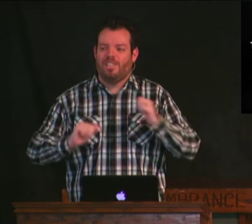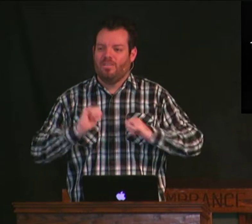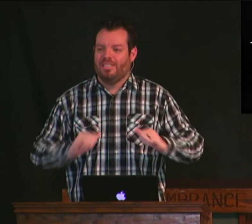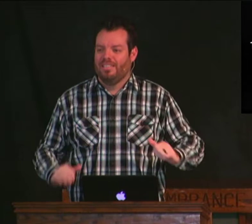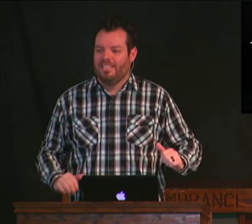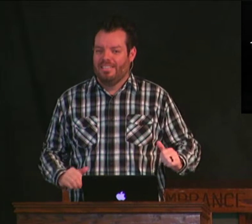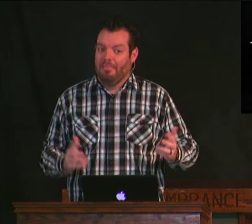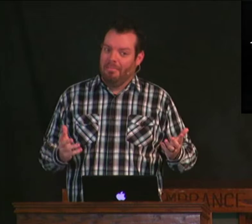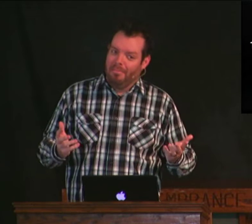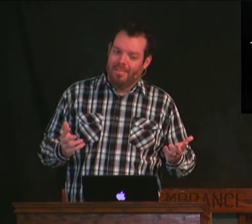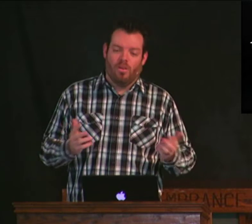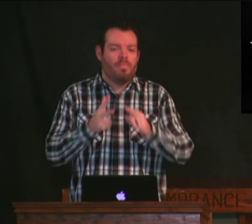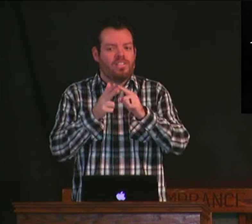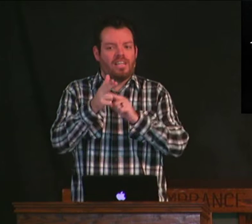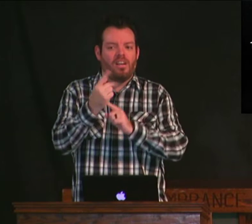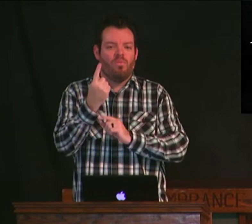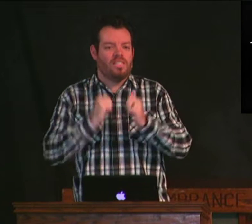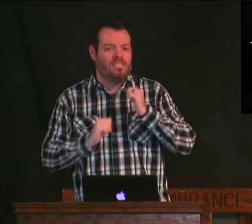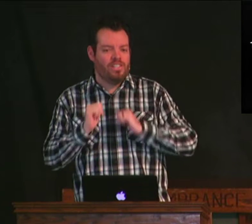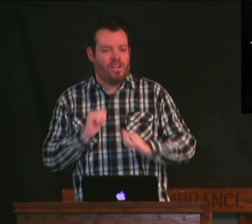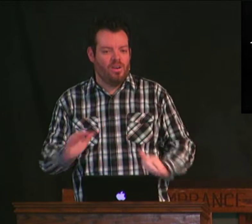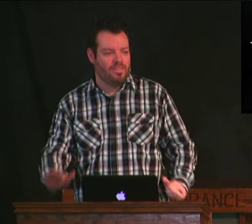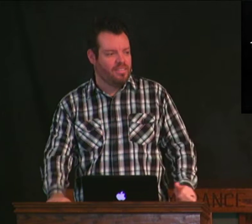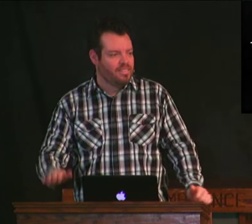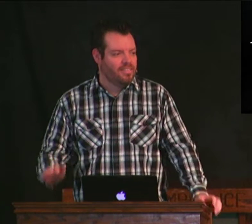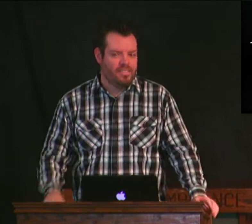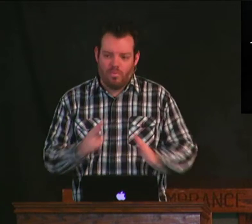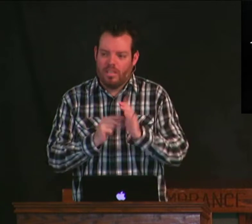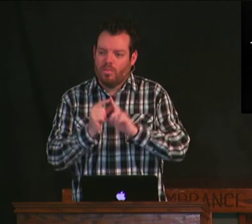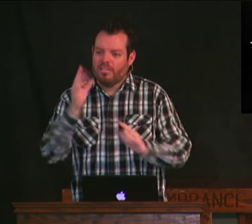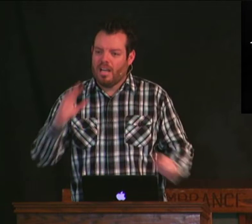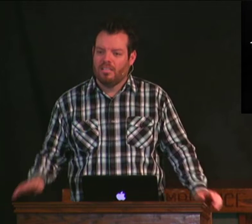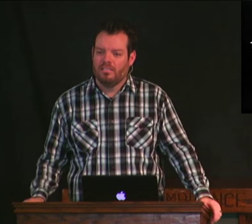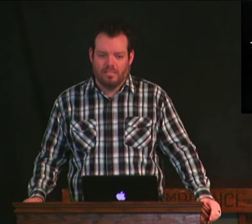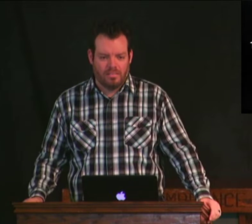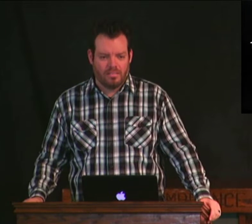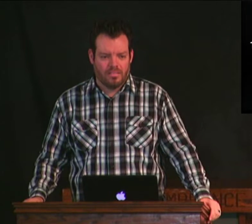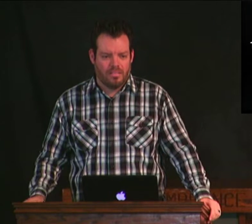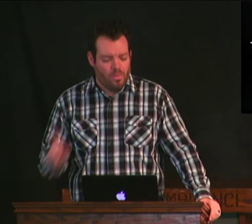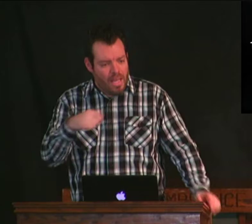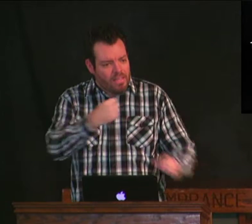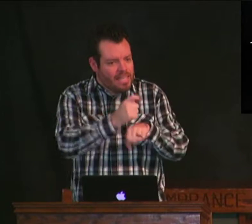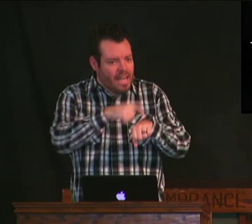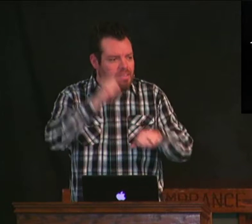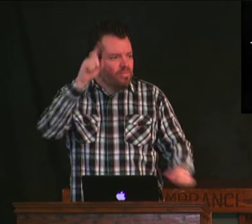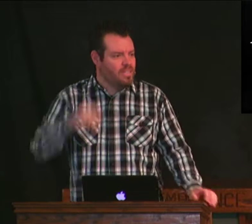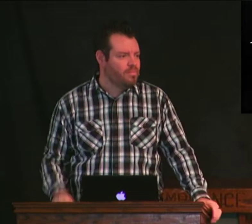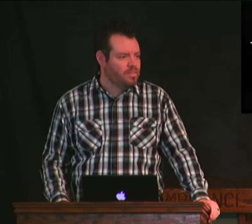shows. Or maybe you just cut off one TV show and read the Word of God. You have to make time for Him